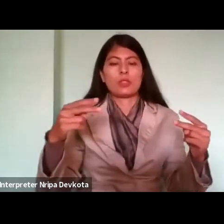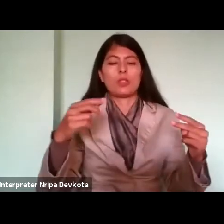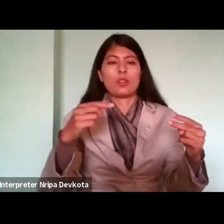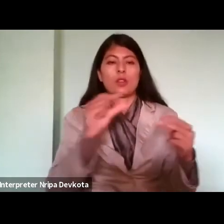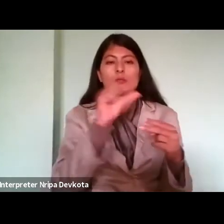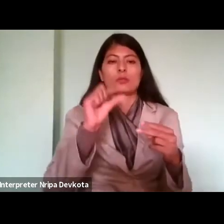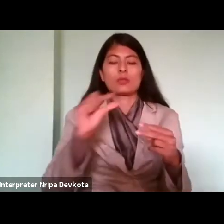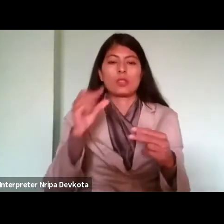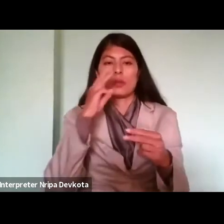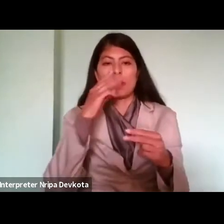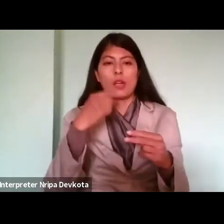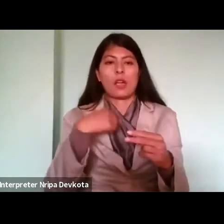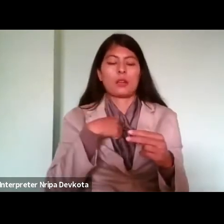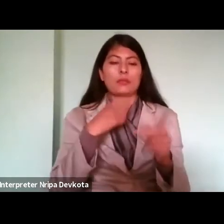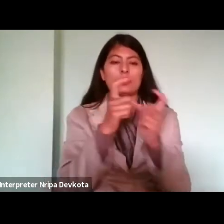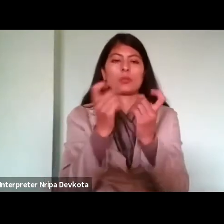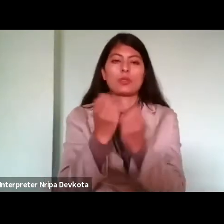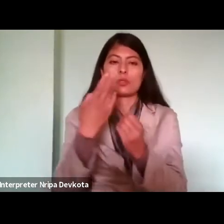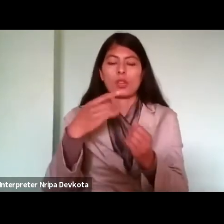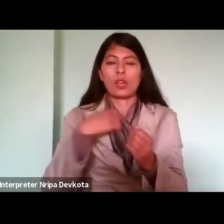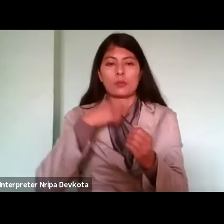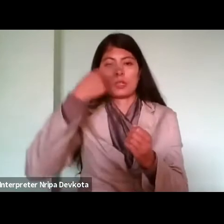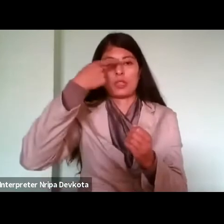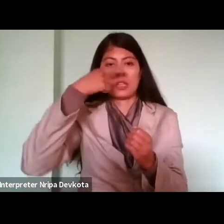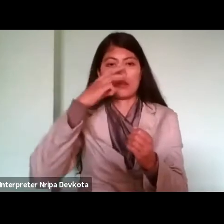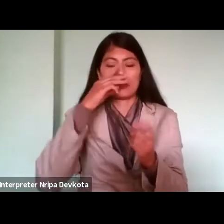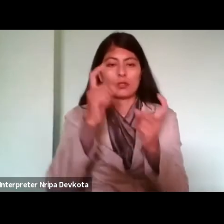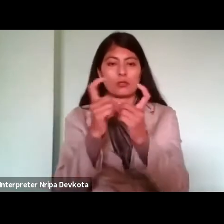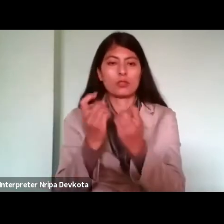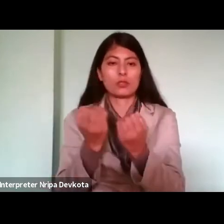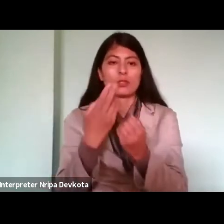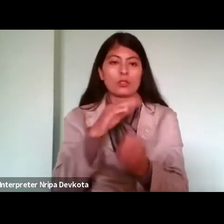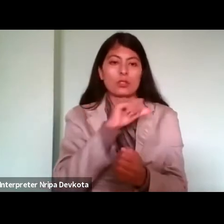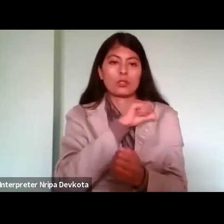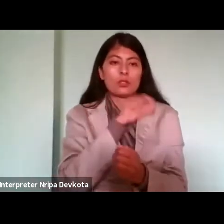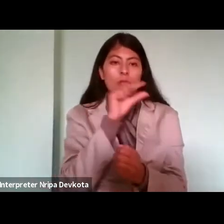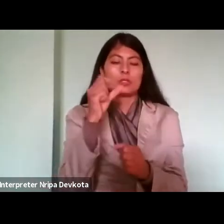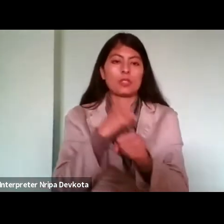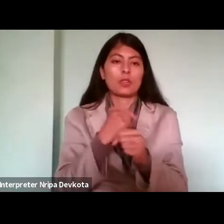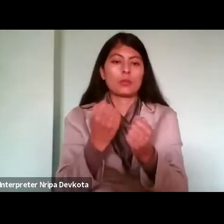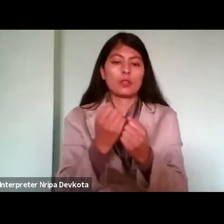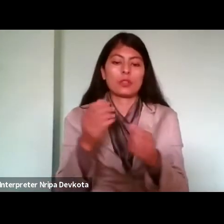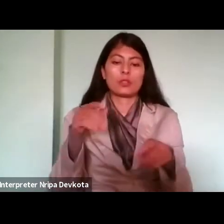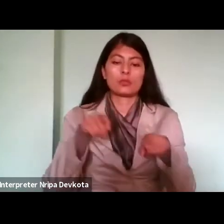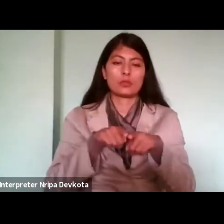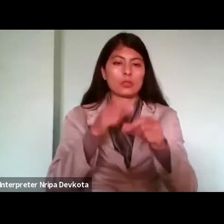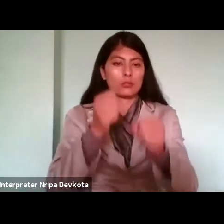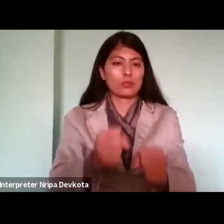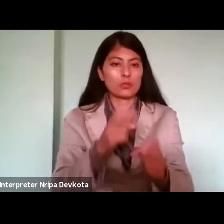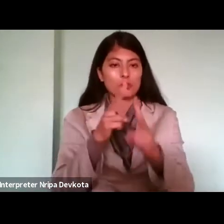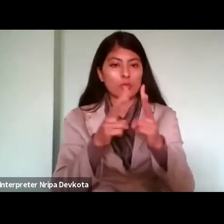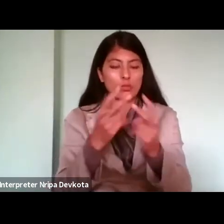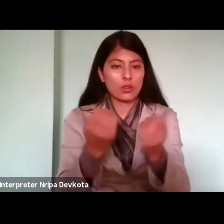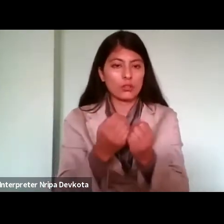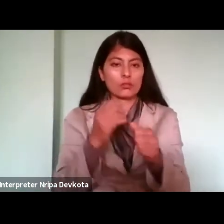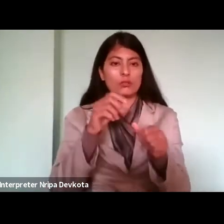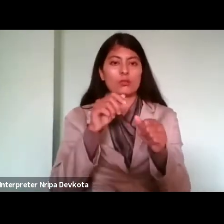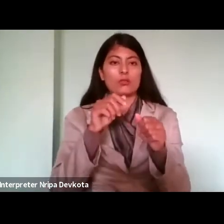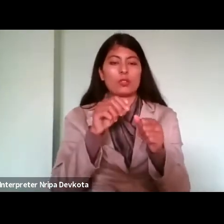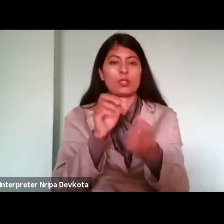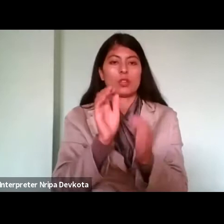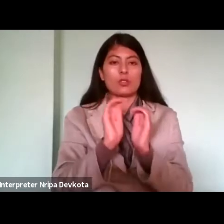I participated in Bangkok, where sex workers sat down with different partners, and we came up with, we draft